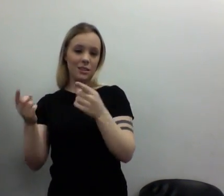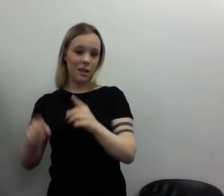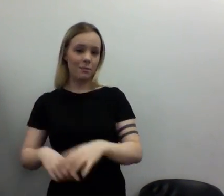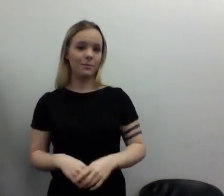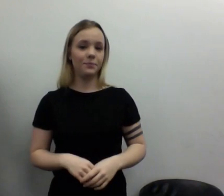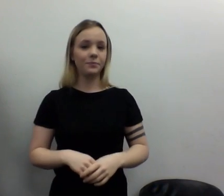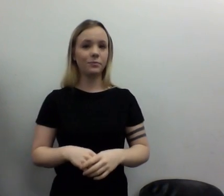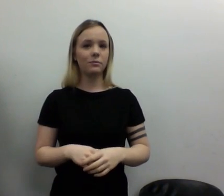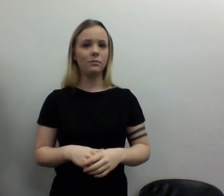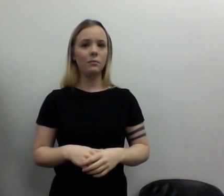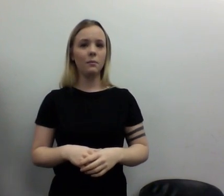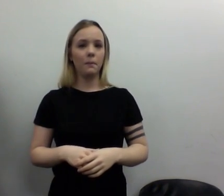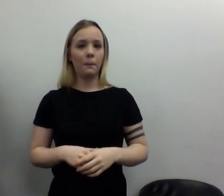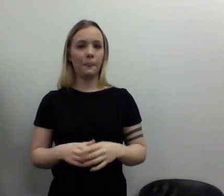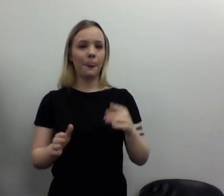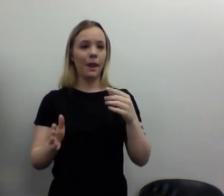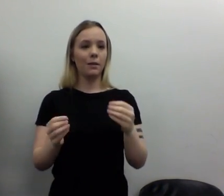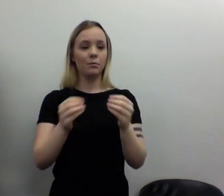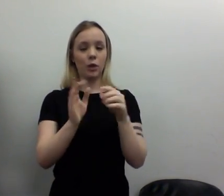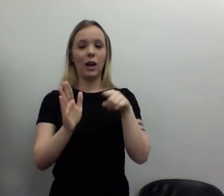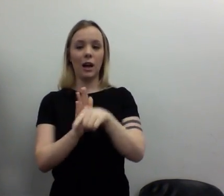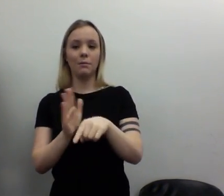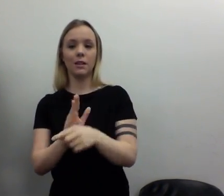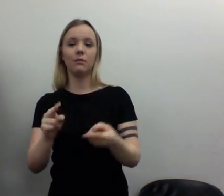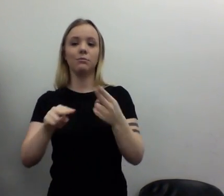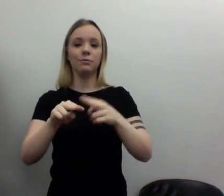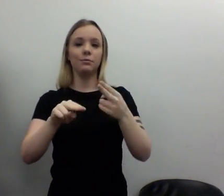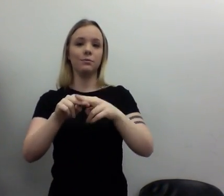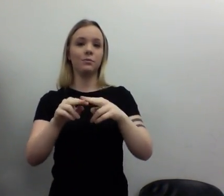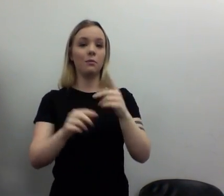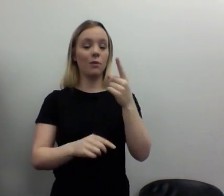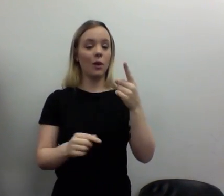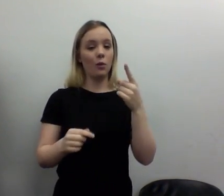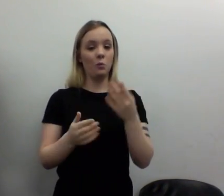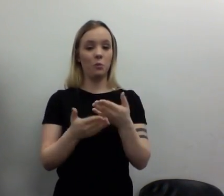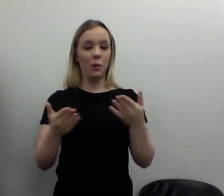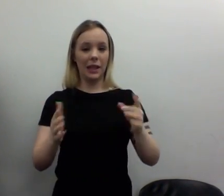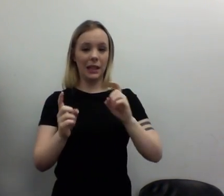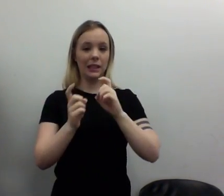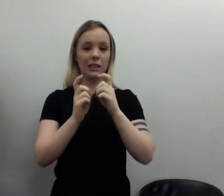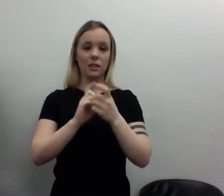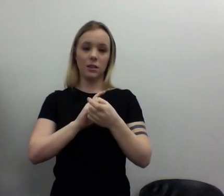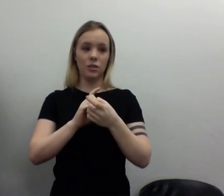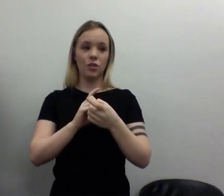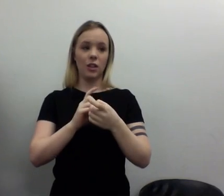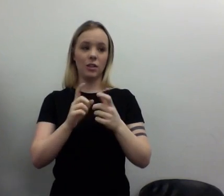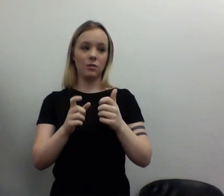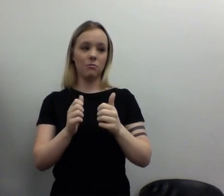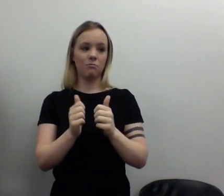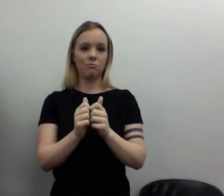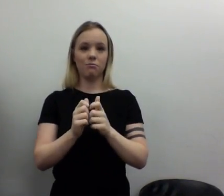that. One of the things that has changed most dramatically has been a change in relationships between offenders and